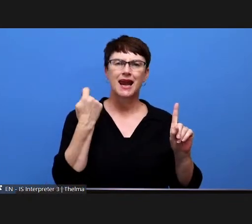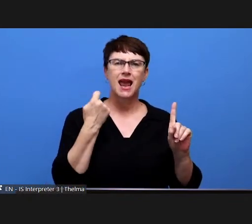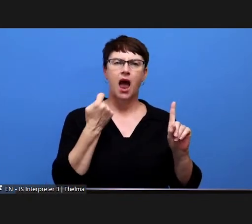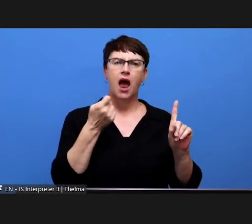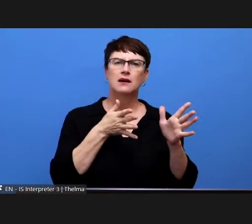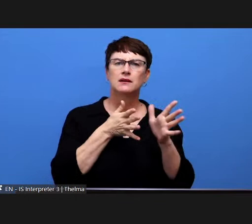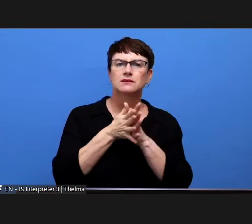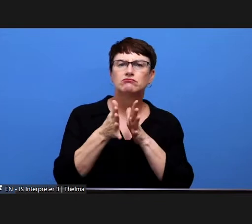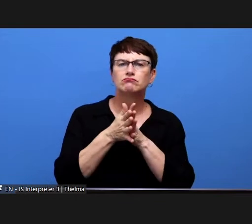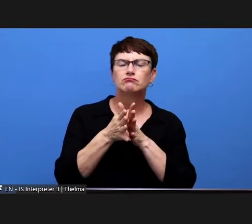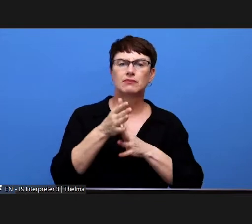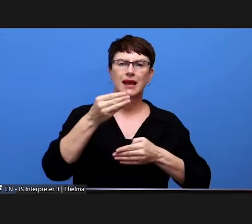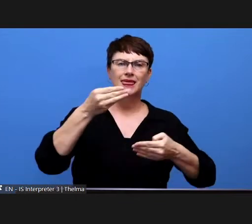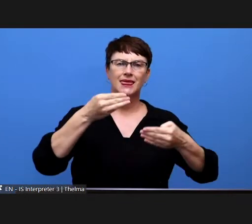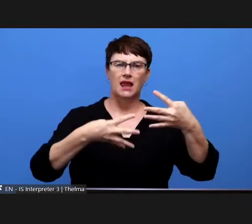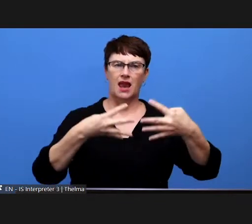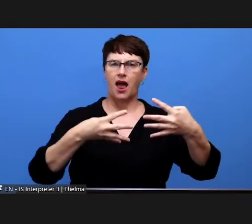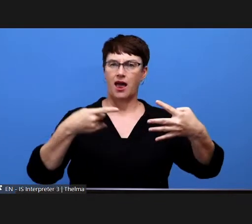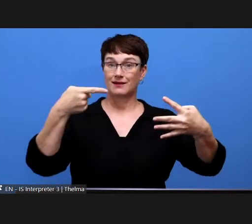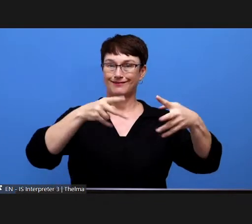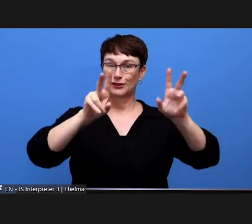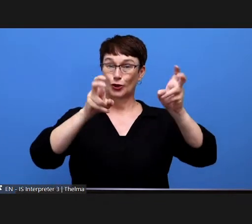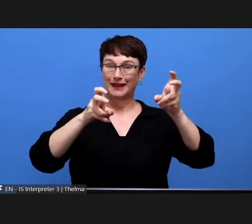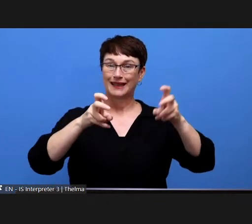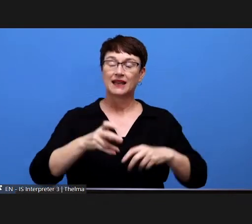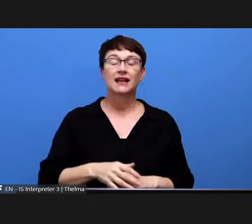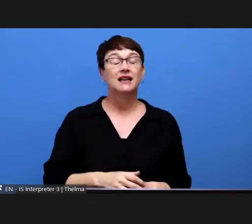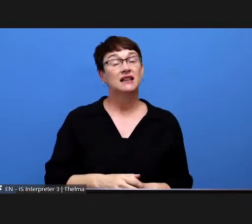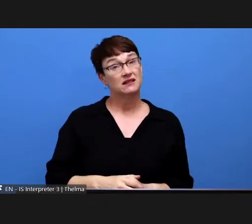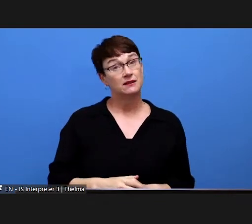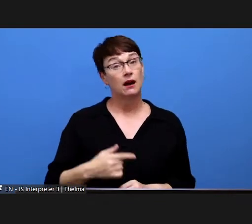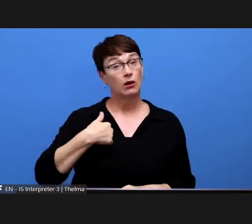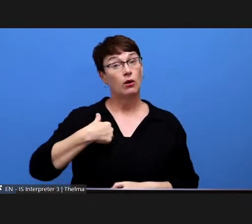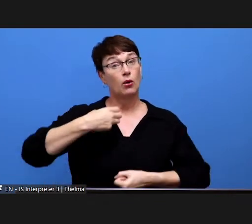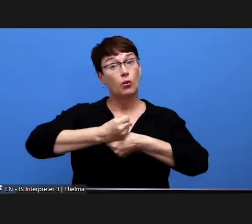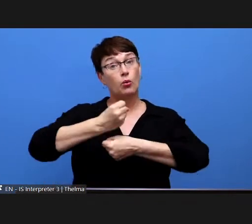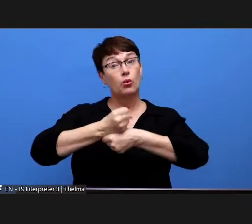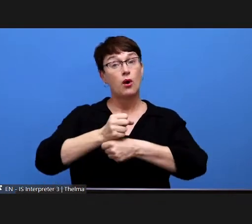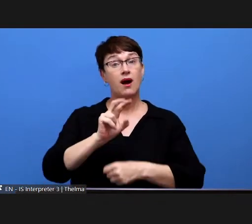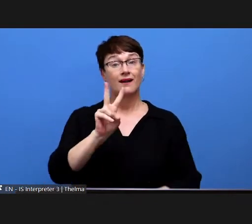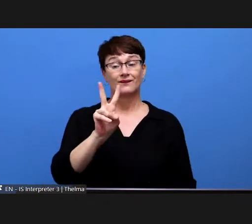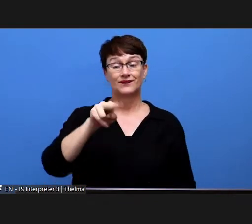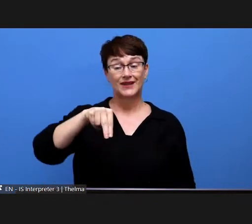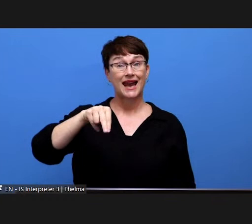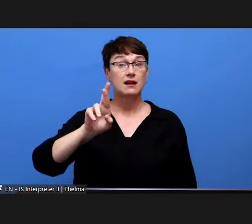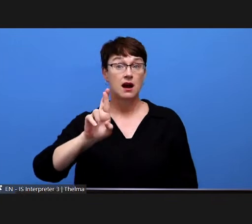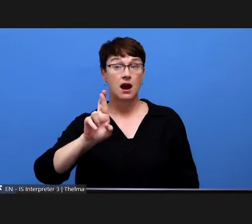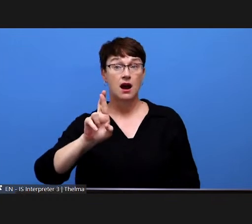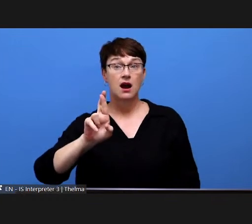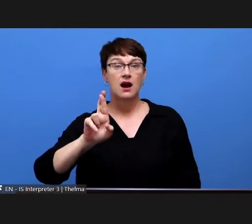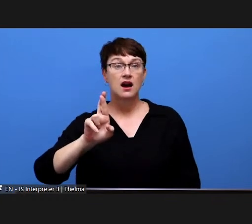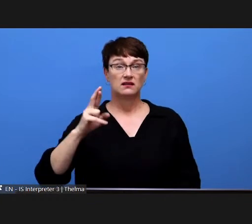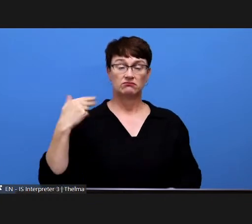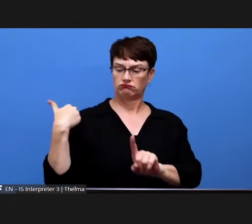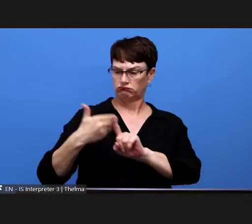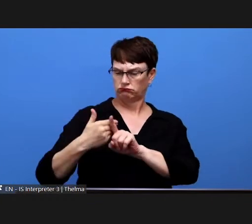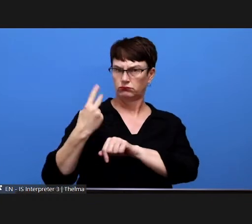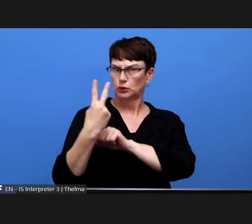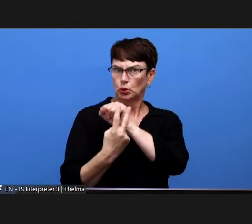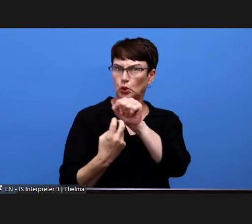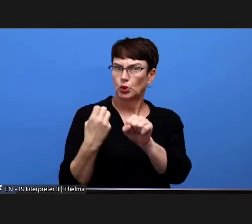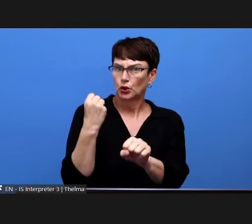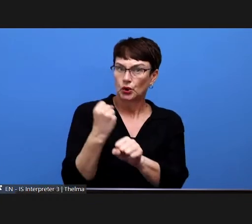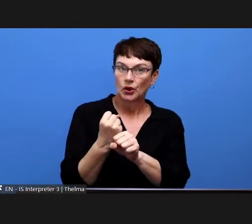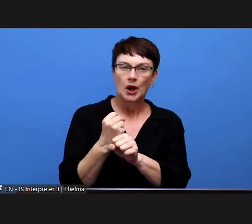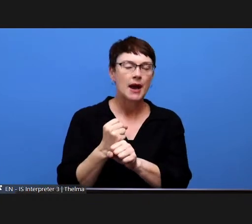being a challenge for us. But I just want to get her experience as to the issue of